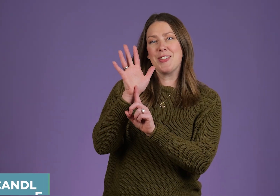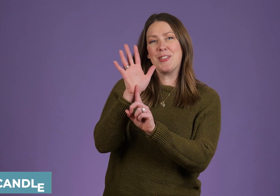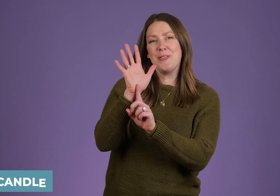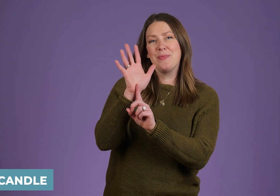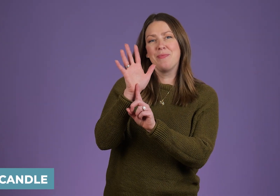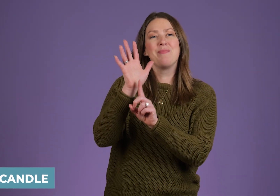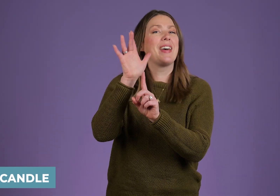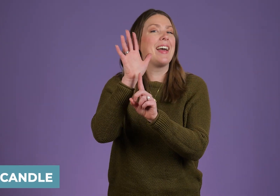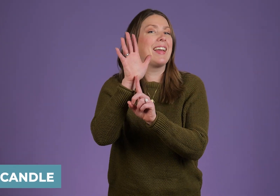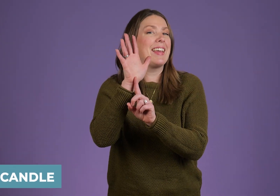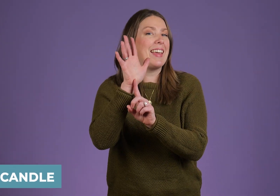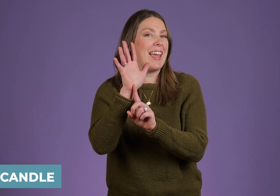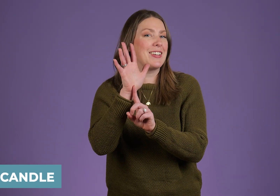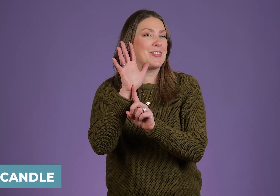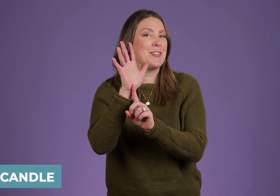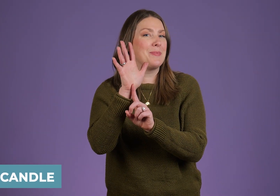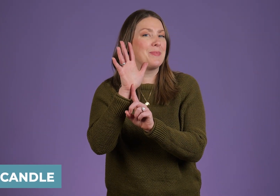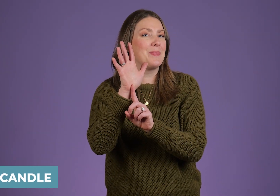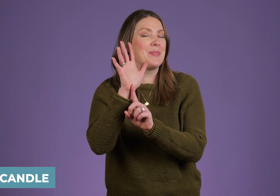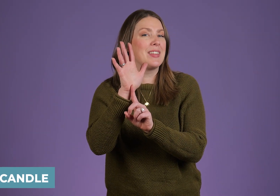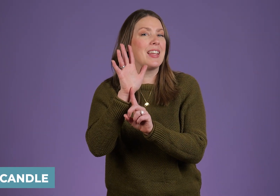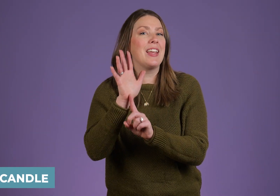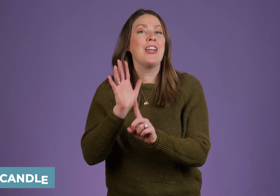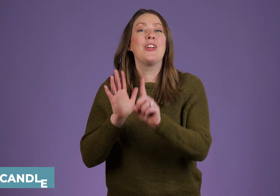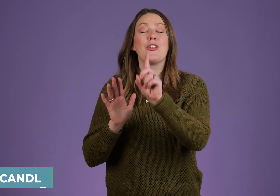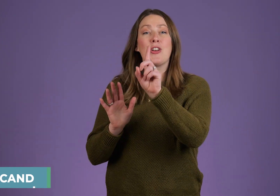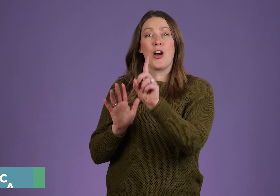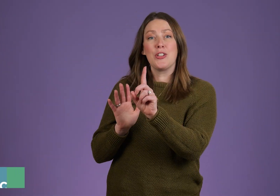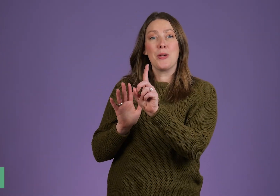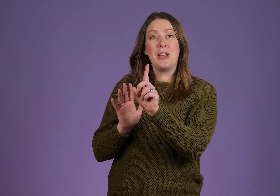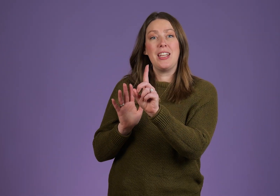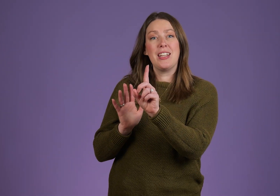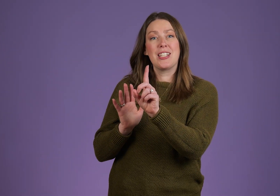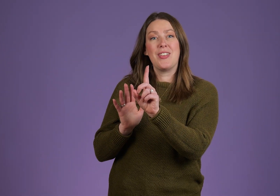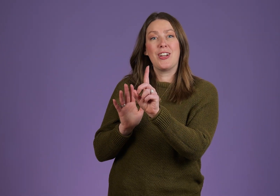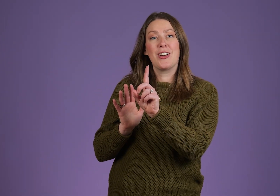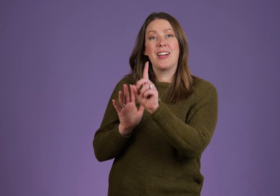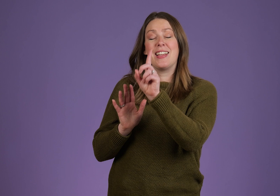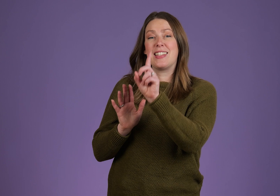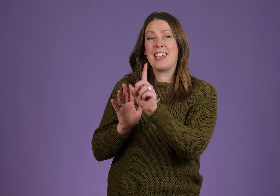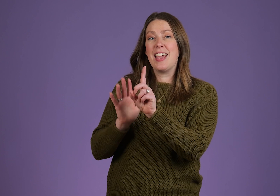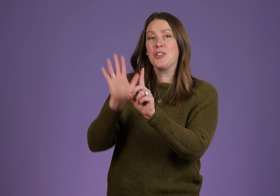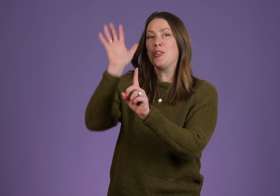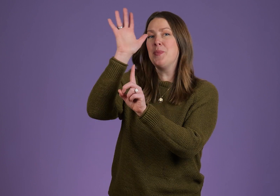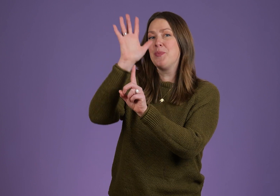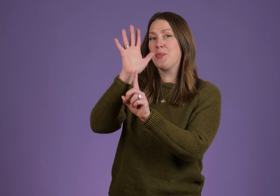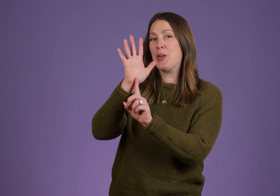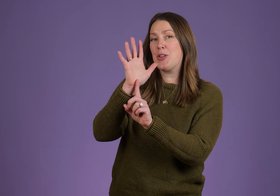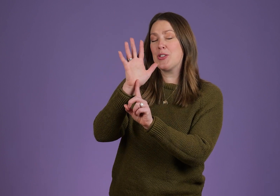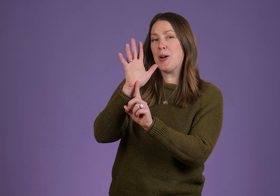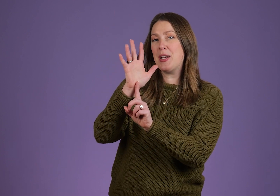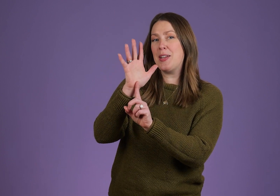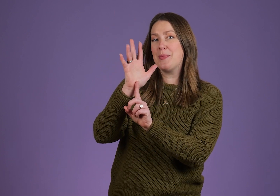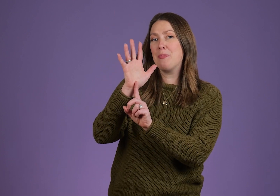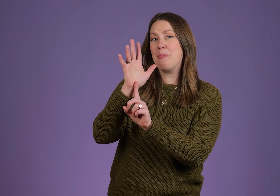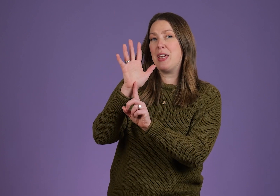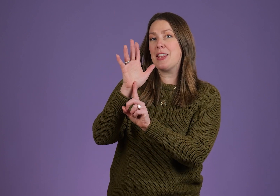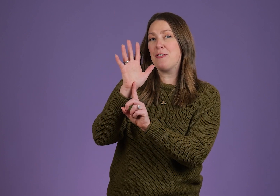Candle. Candle. Your non-dominant index finger is the candle with your dominant being the